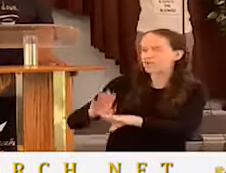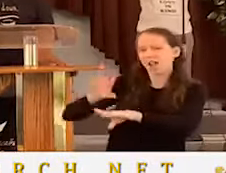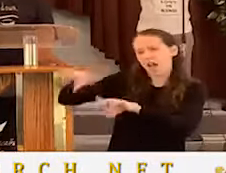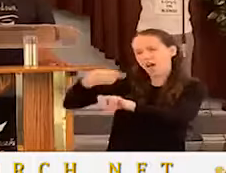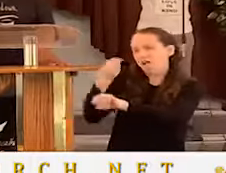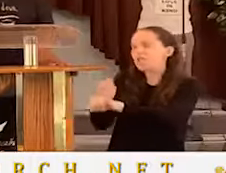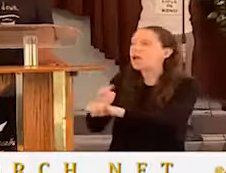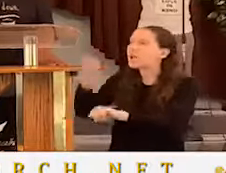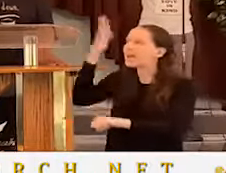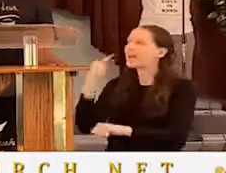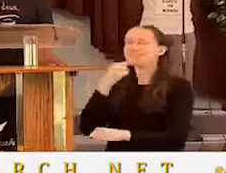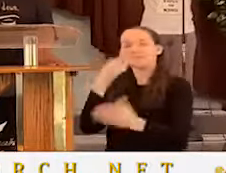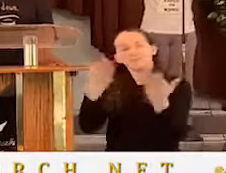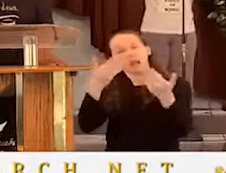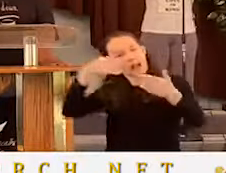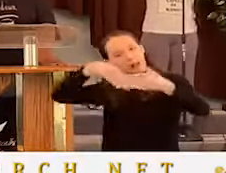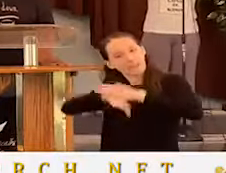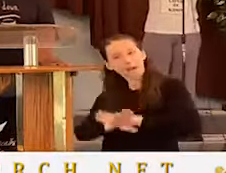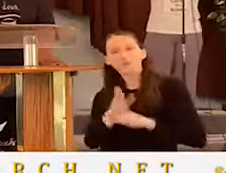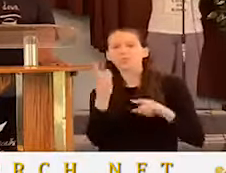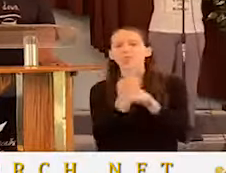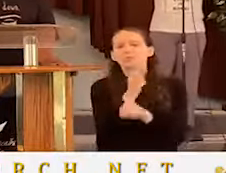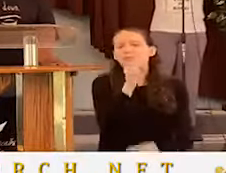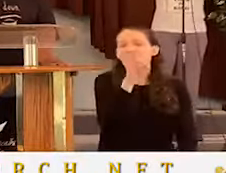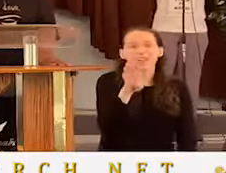said, come in.